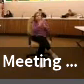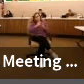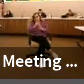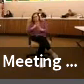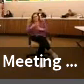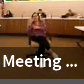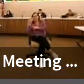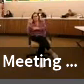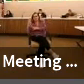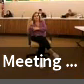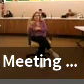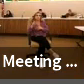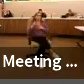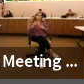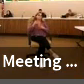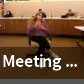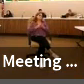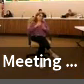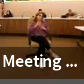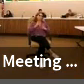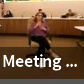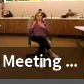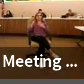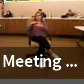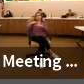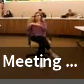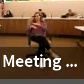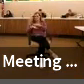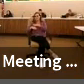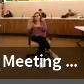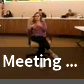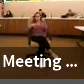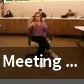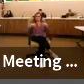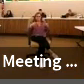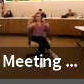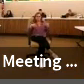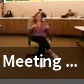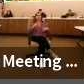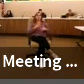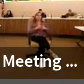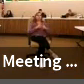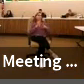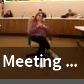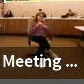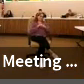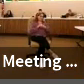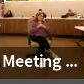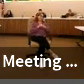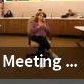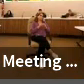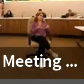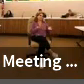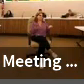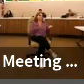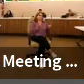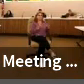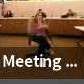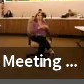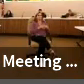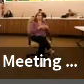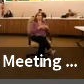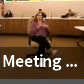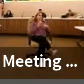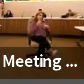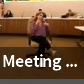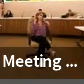Some people have access to the indoor amenities that are literally at their doorstep, the